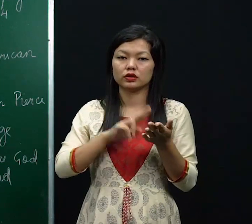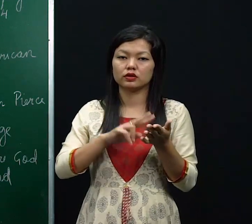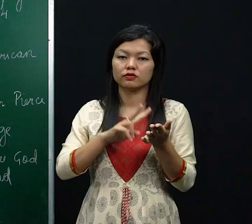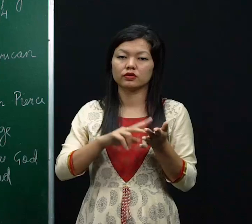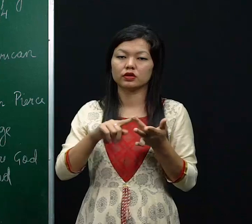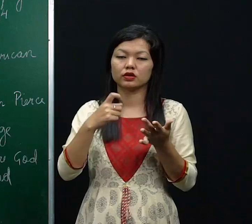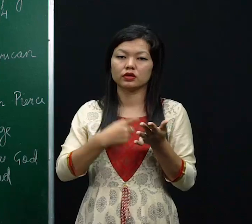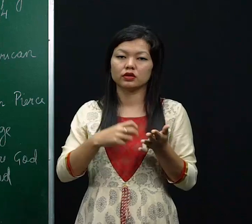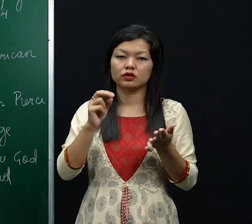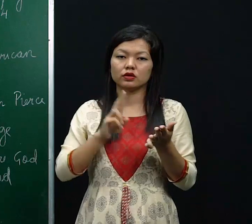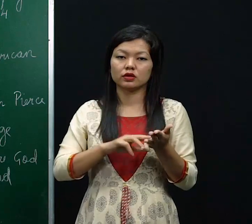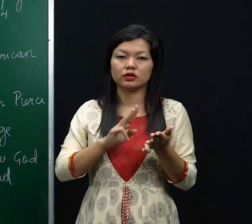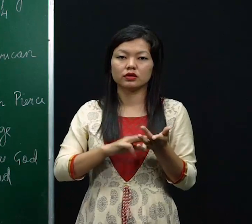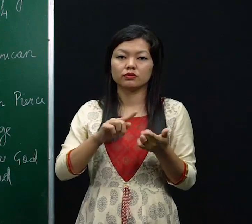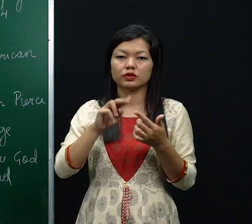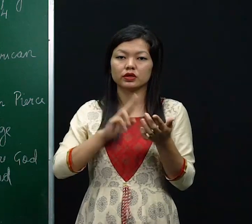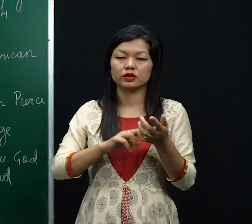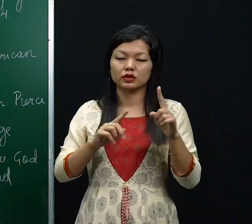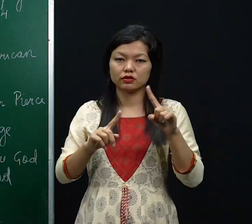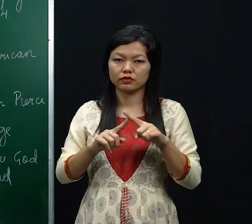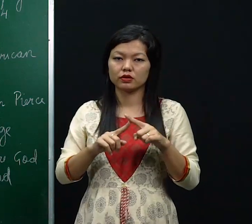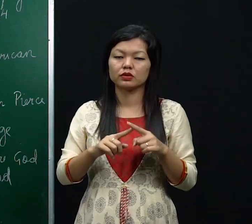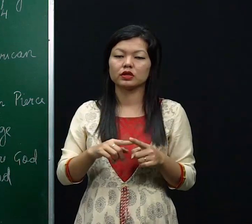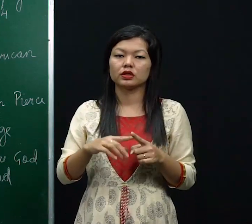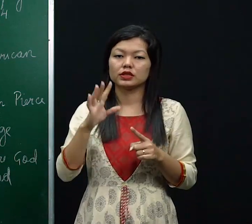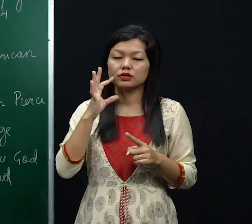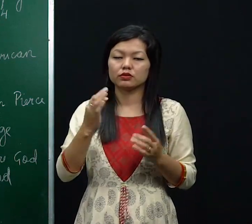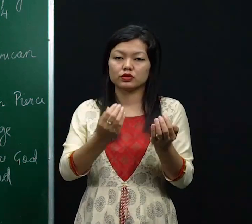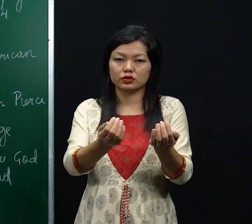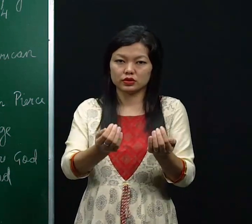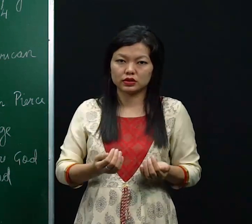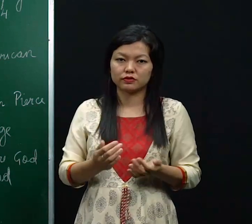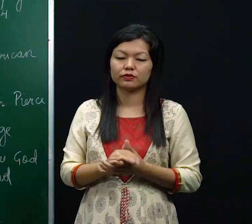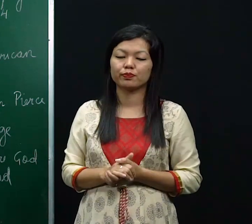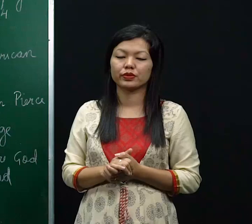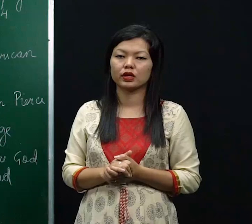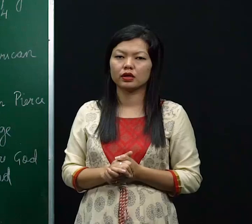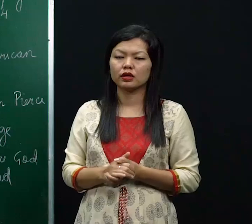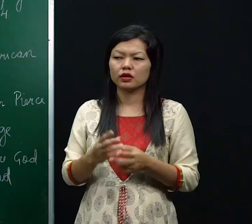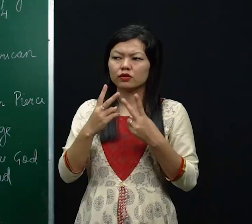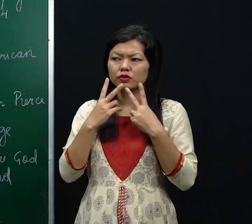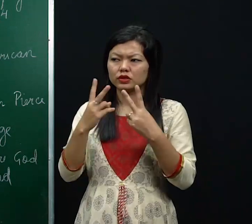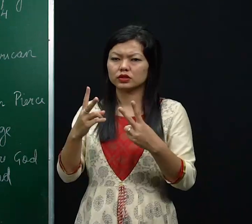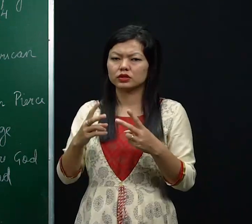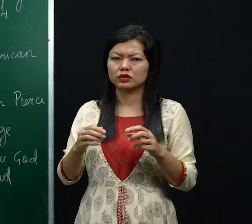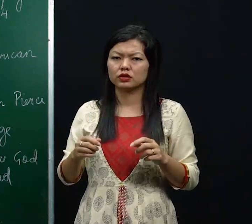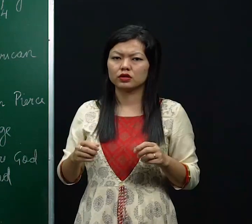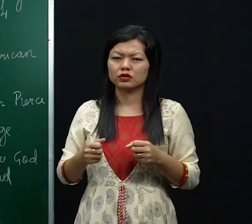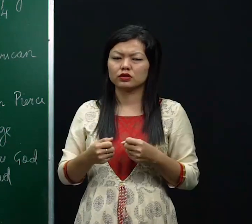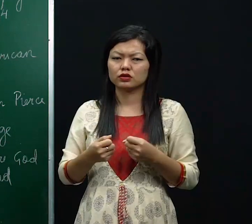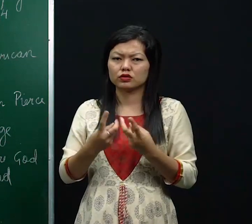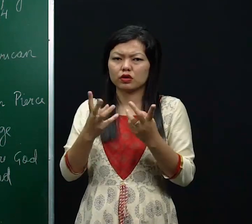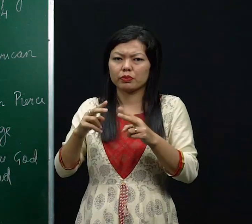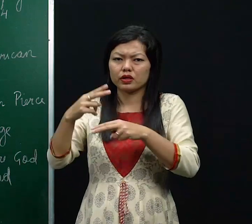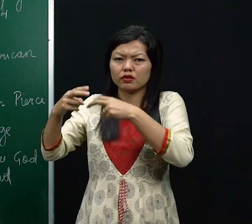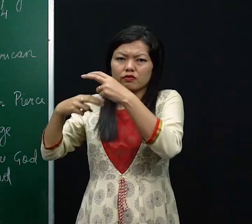off, deforestation is taking place everywhere. And it is all because of the industrialization or the advancement of modern technology.